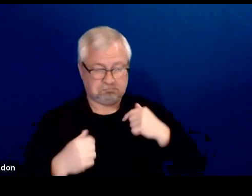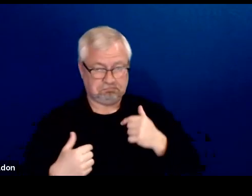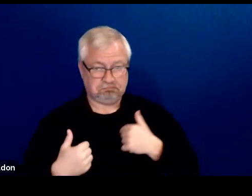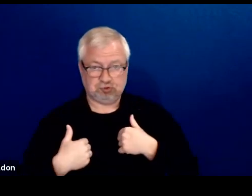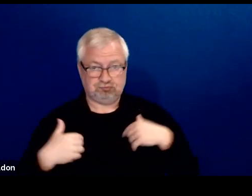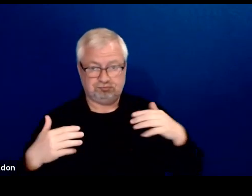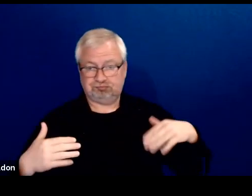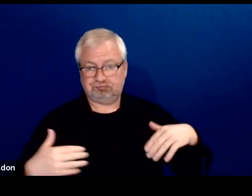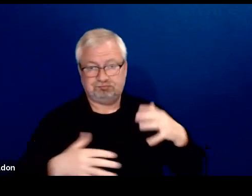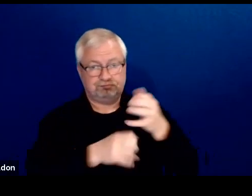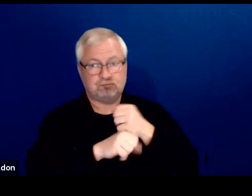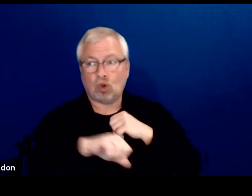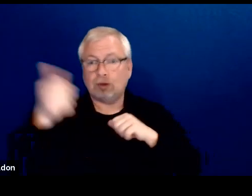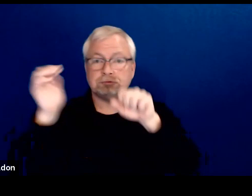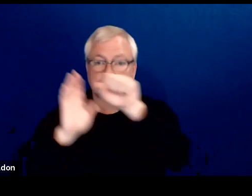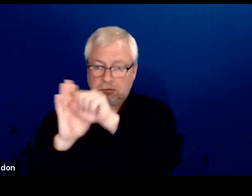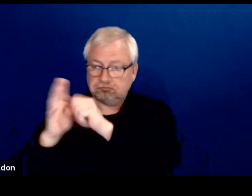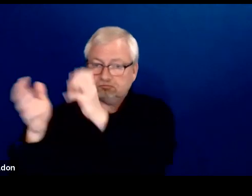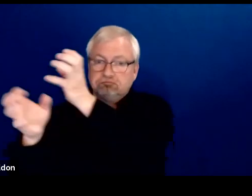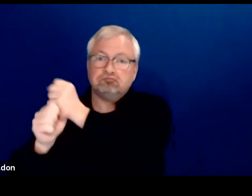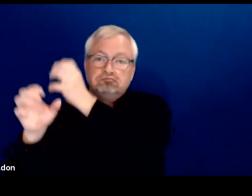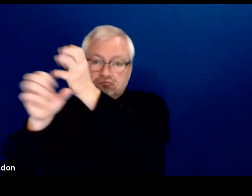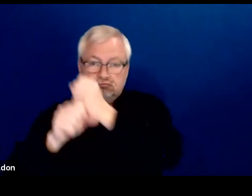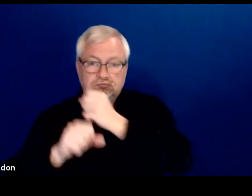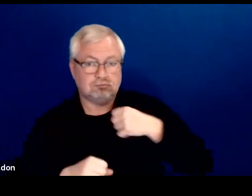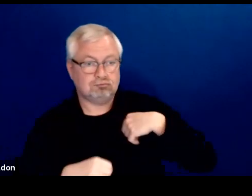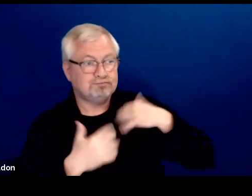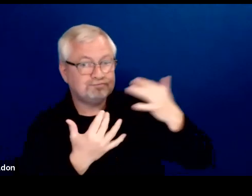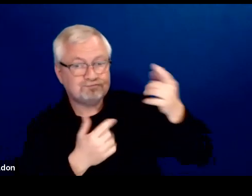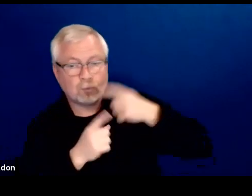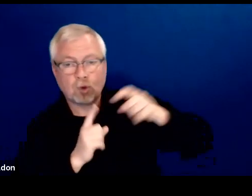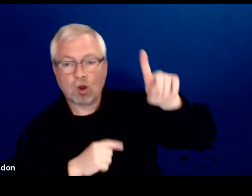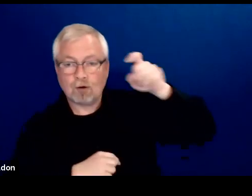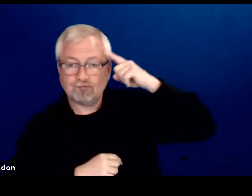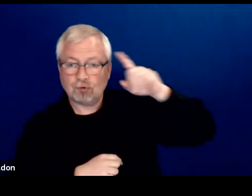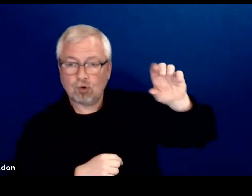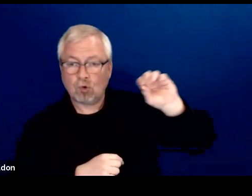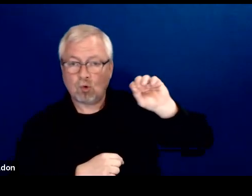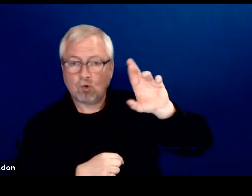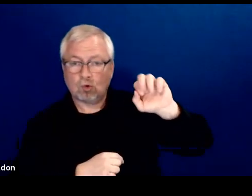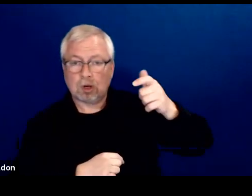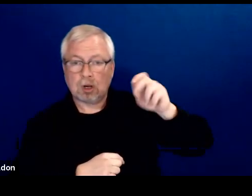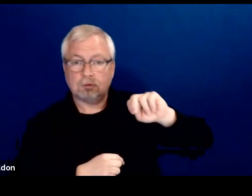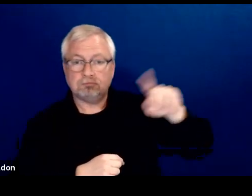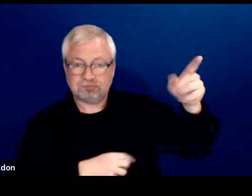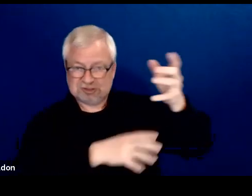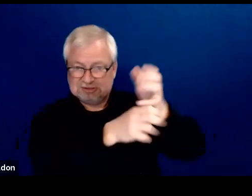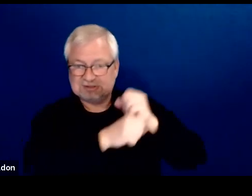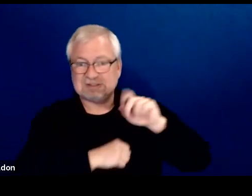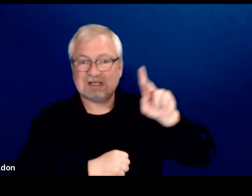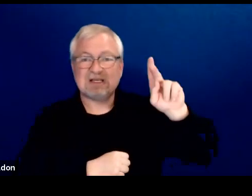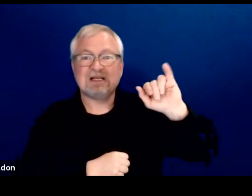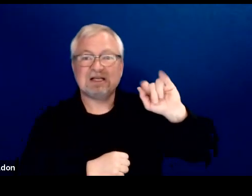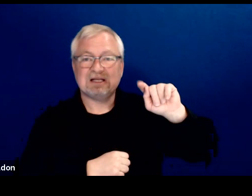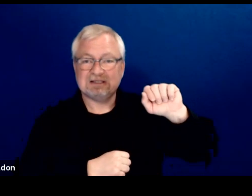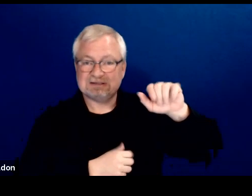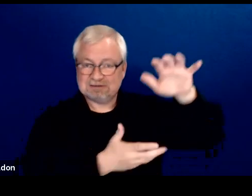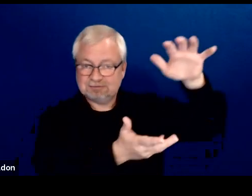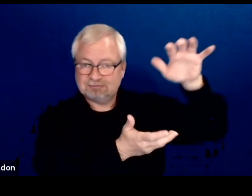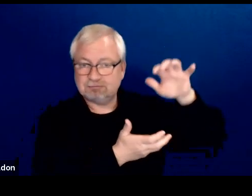Governor Kate Brown from Oregon today. They got the kits, but the supplies in it are enough to only do 100